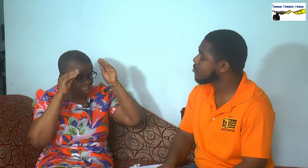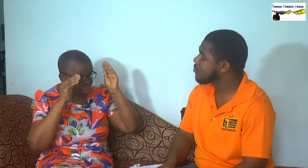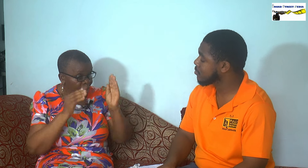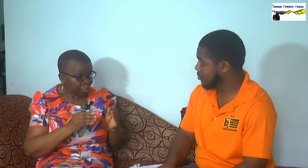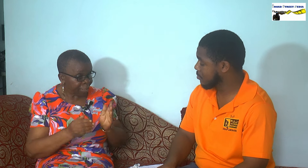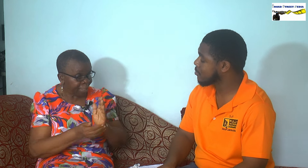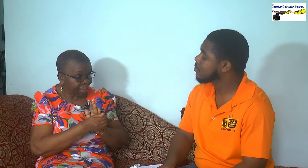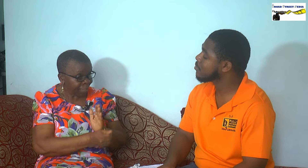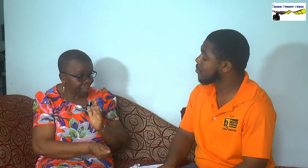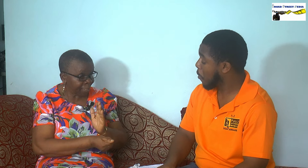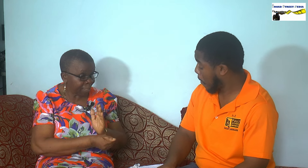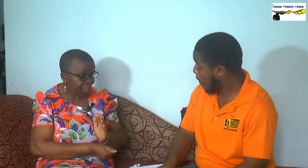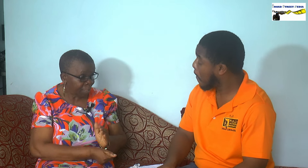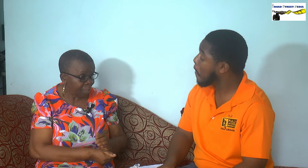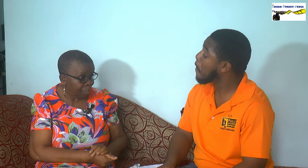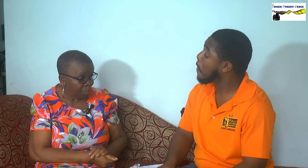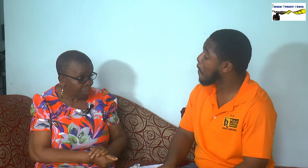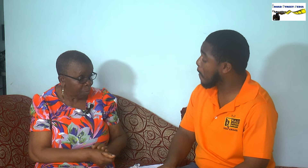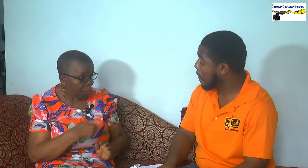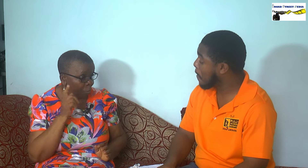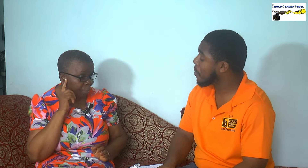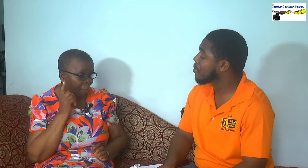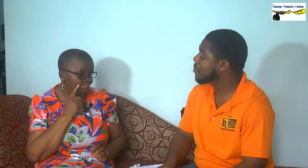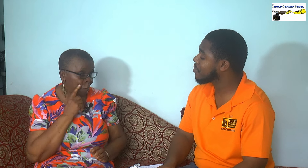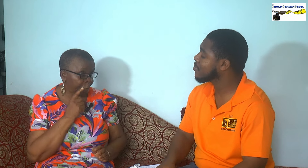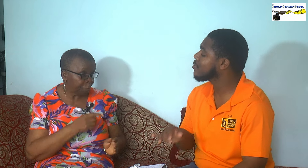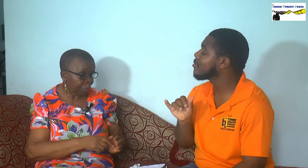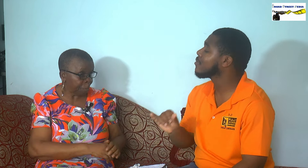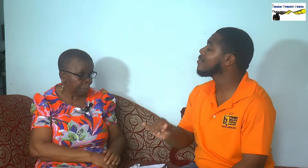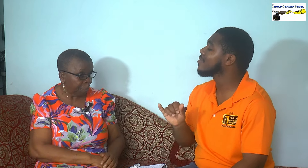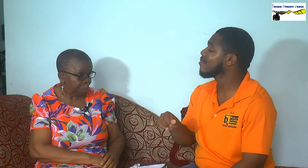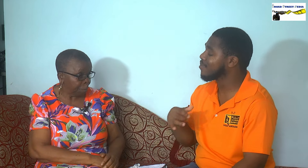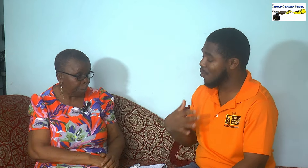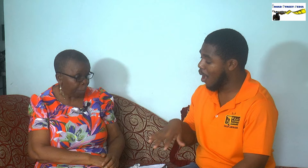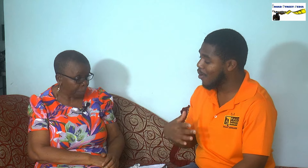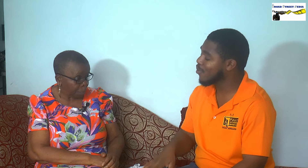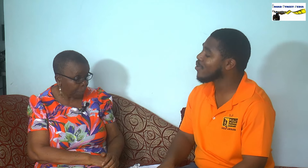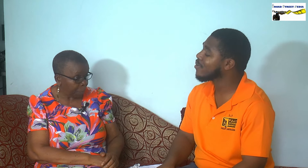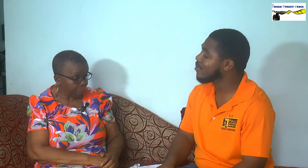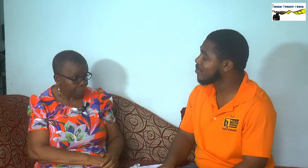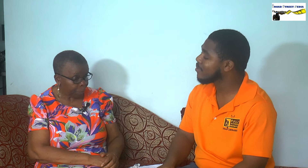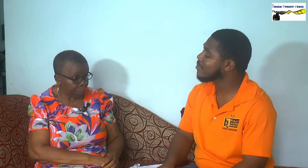teaching skills for the deaf. Oh, I see. Wow.